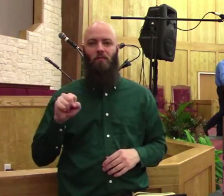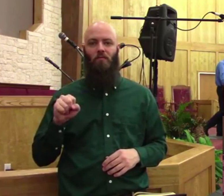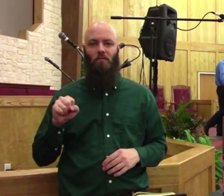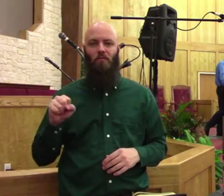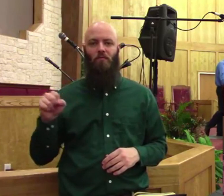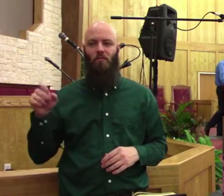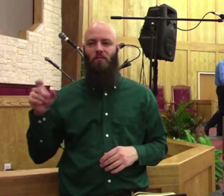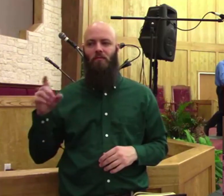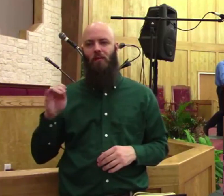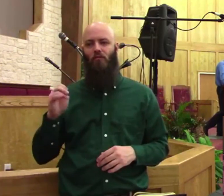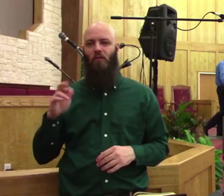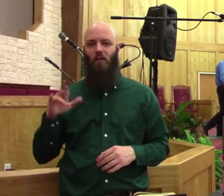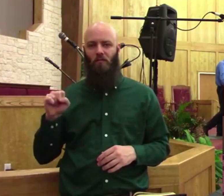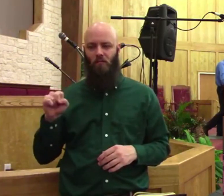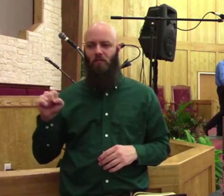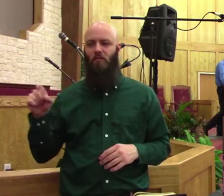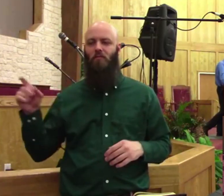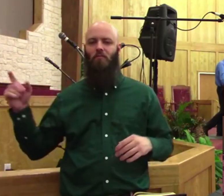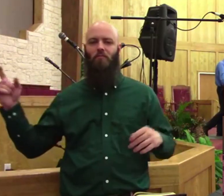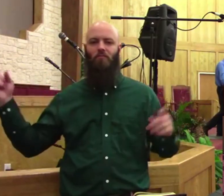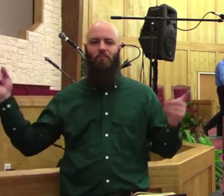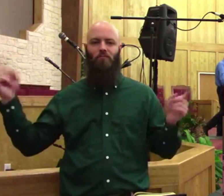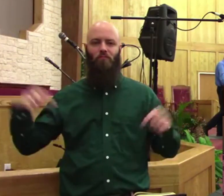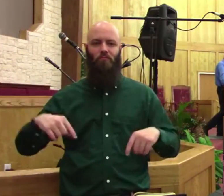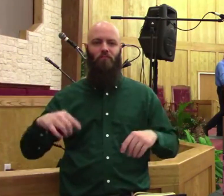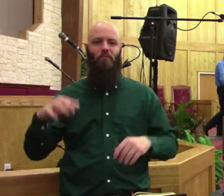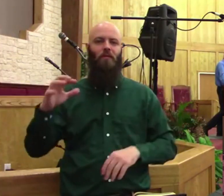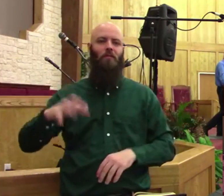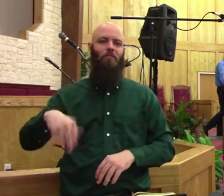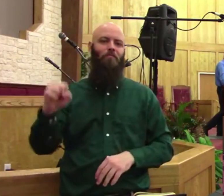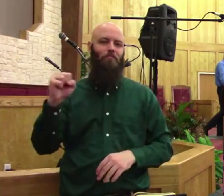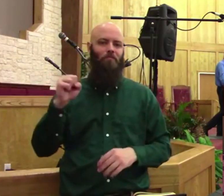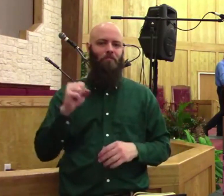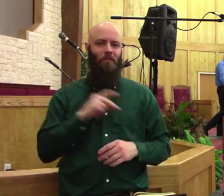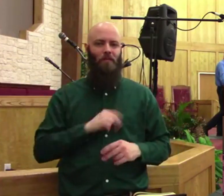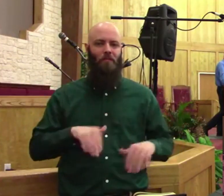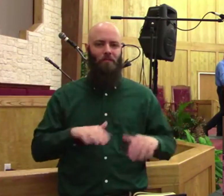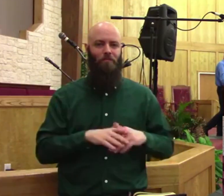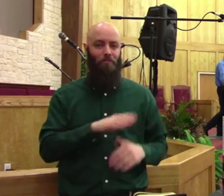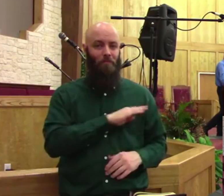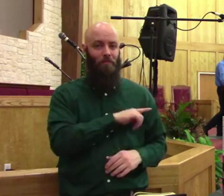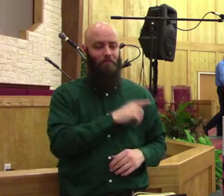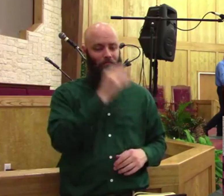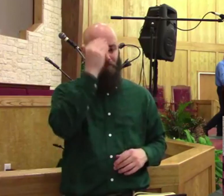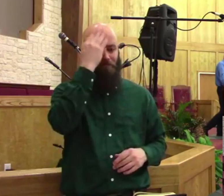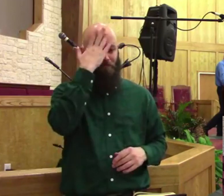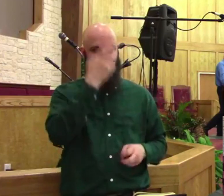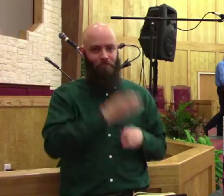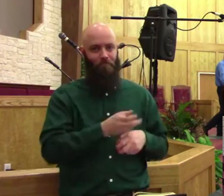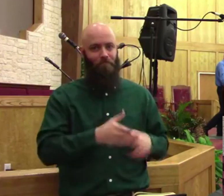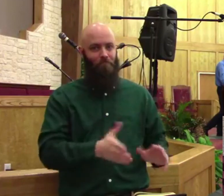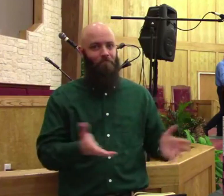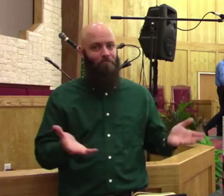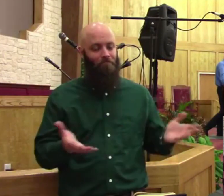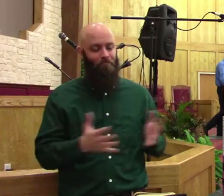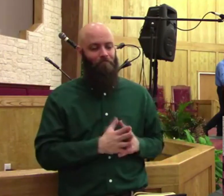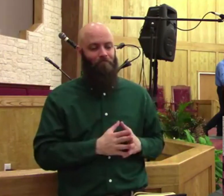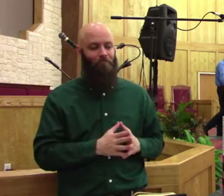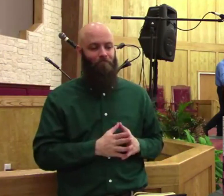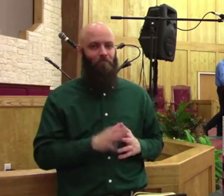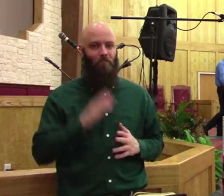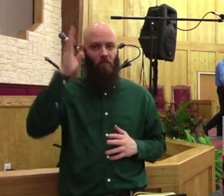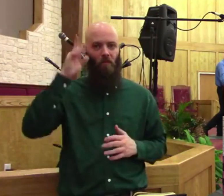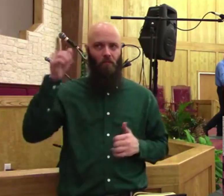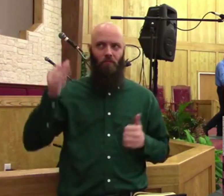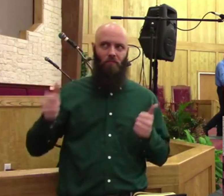Darius received the kingdom. He learned the hard way, Belshazzar did, that God, the God Most